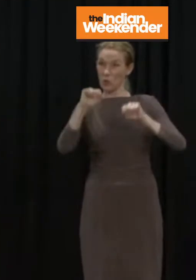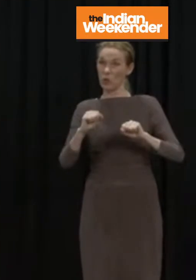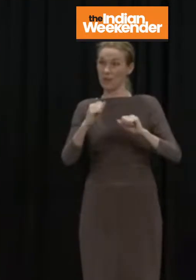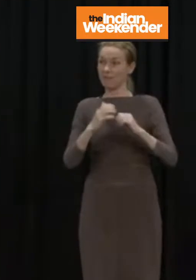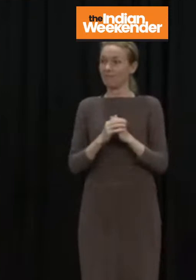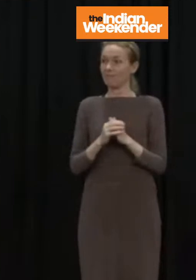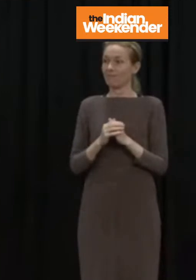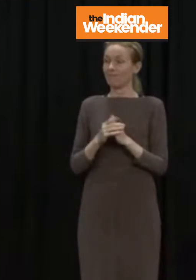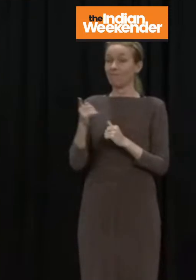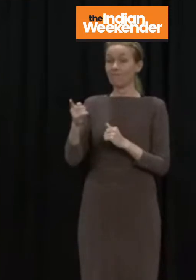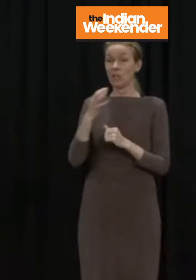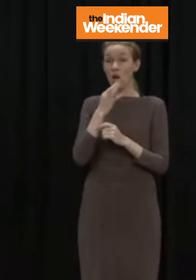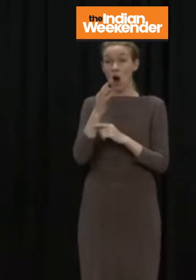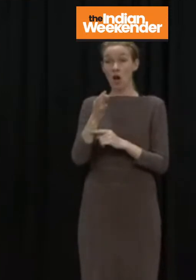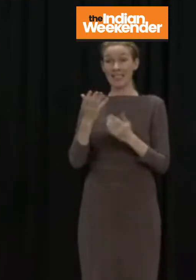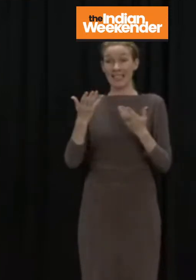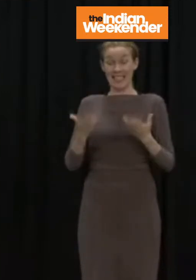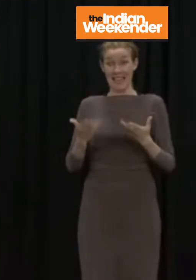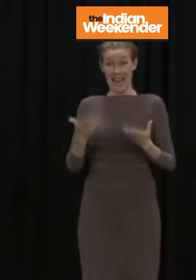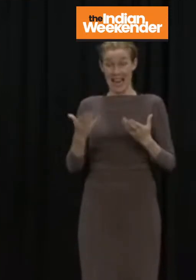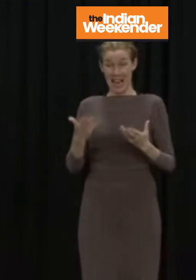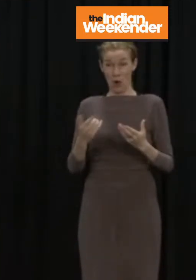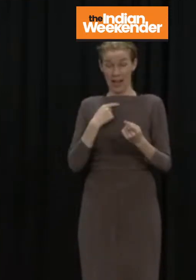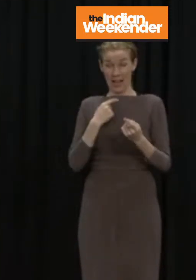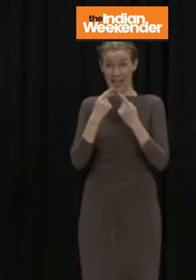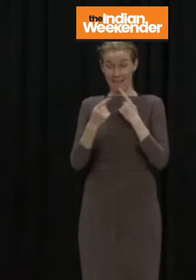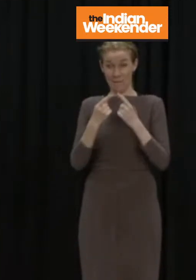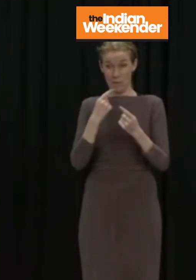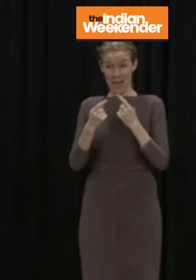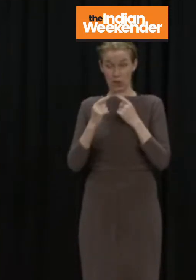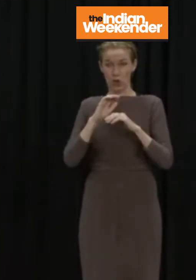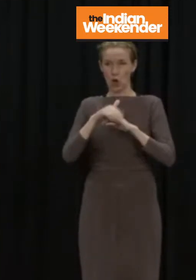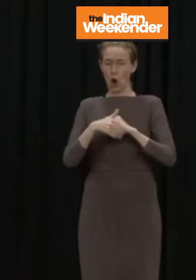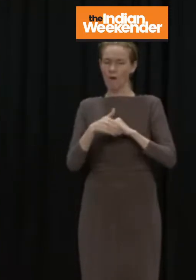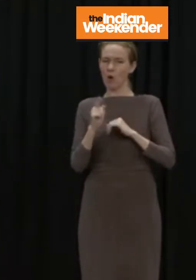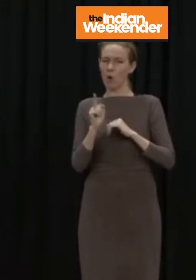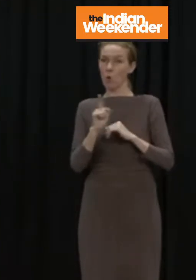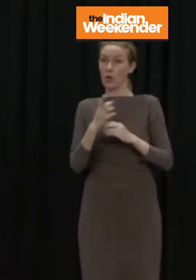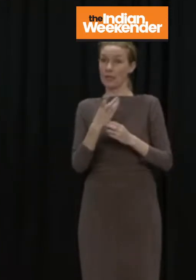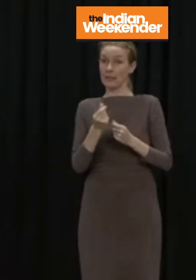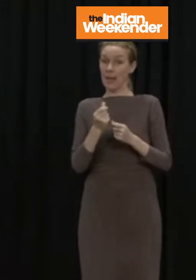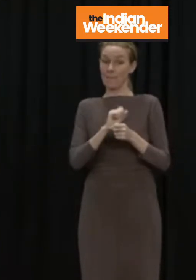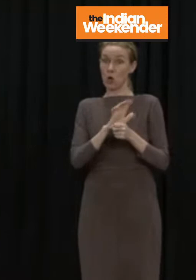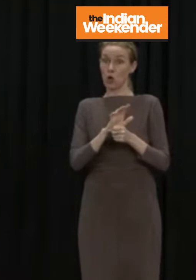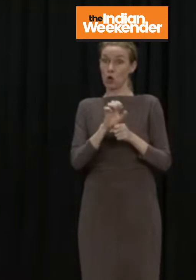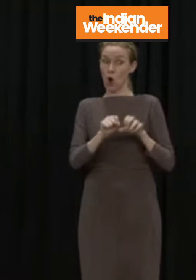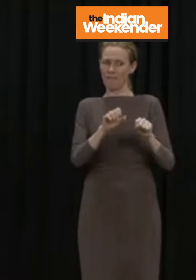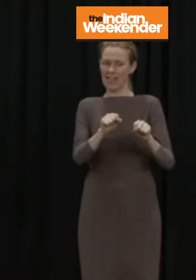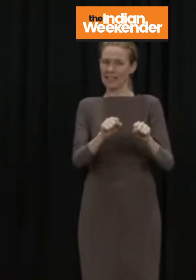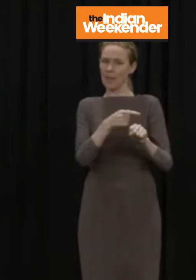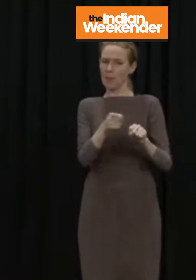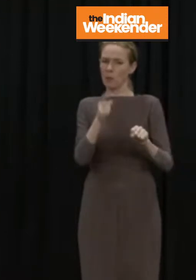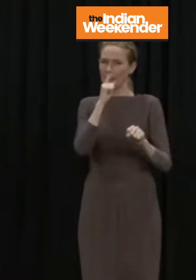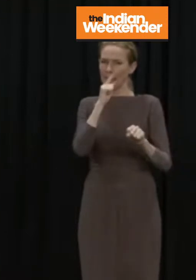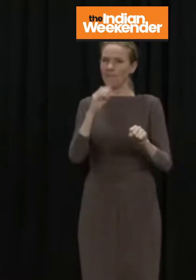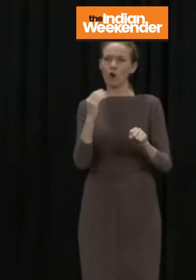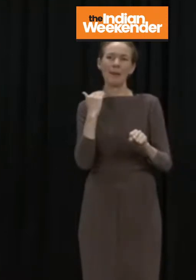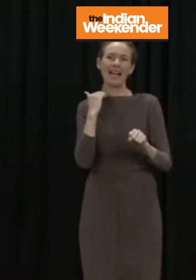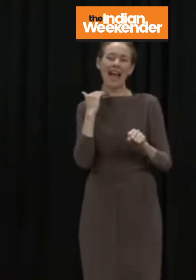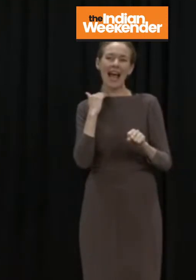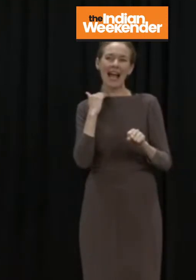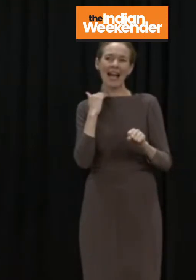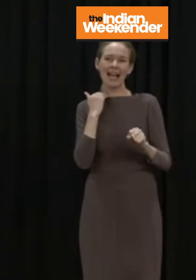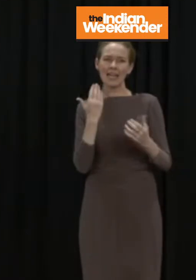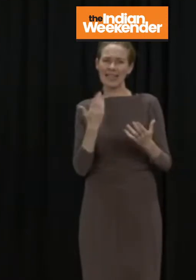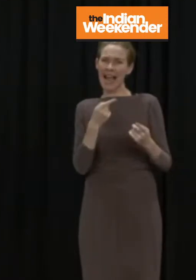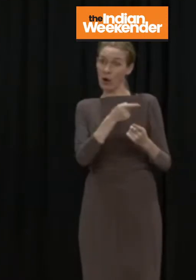connections who are now part of the cluster? Because there's been some challenging of that by some members of gangs. Look, I'm aware that there is some